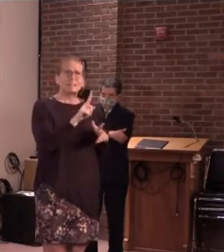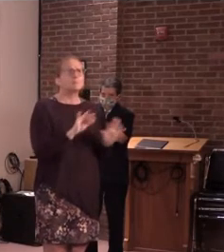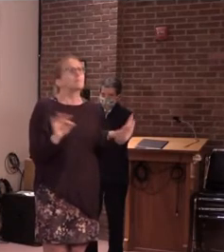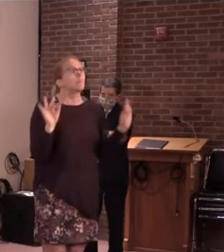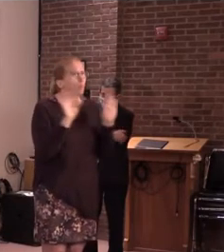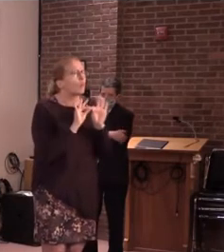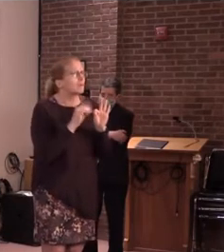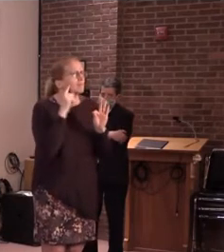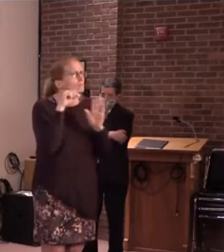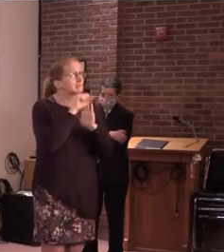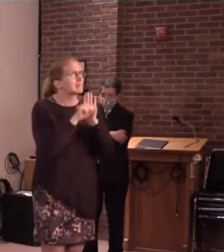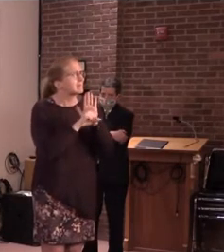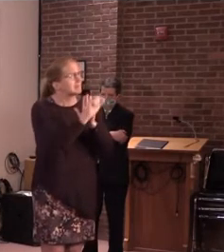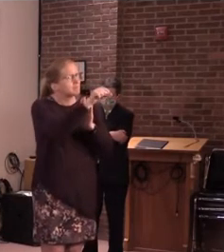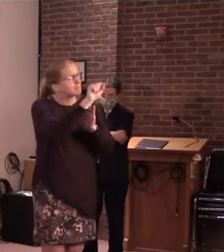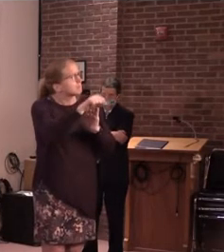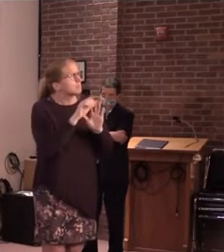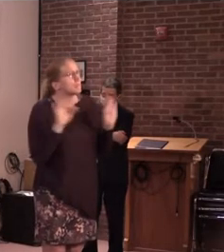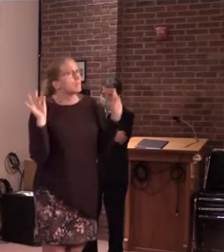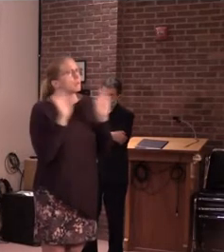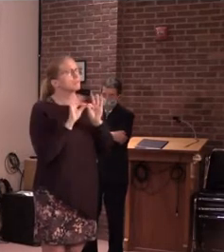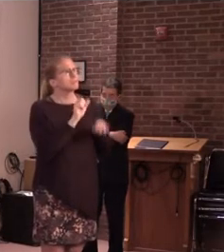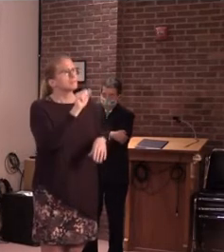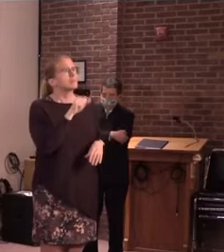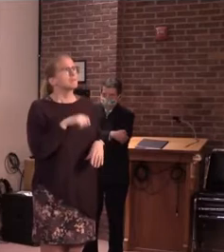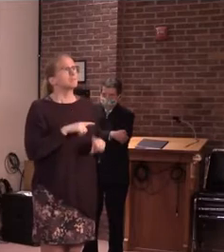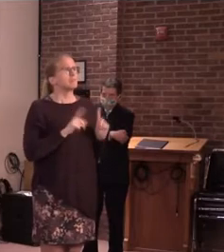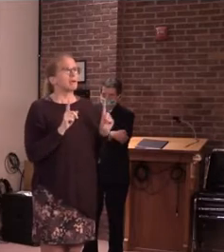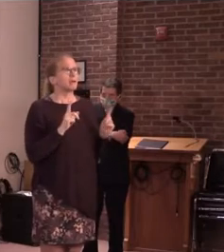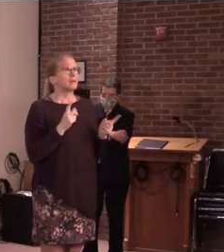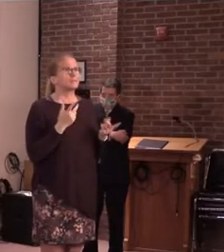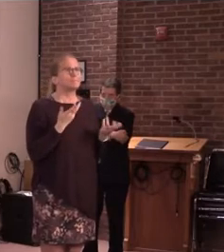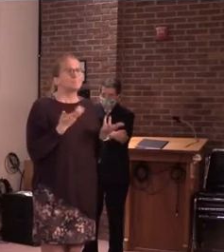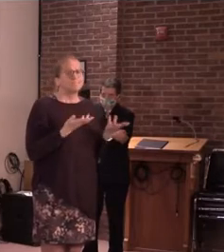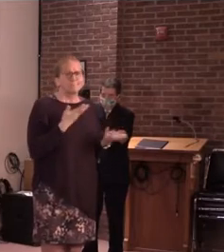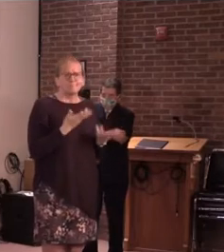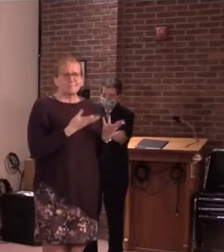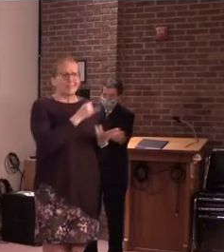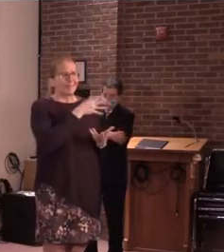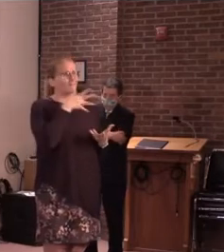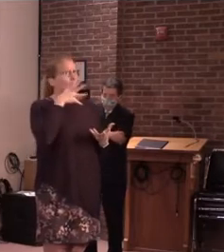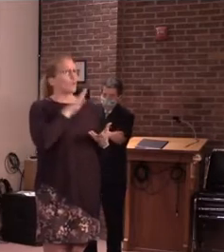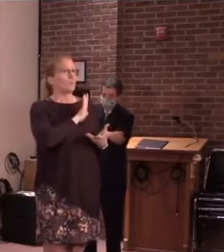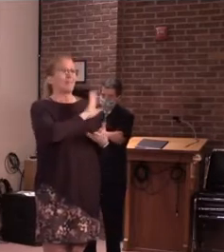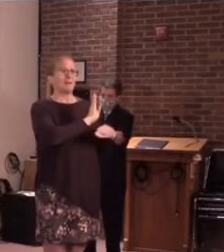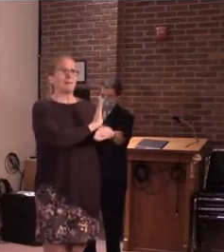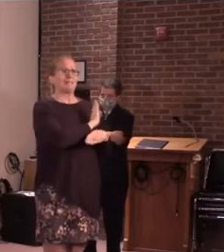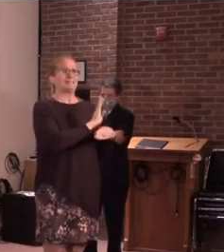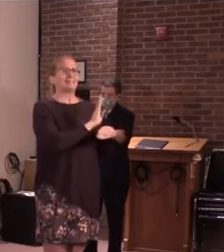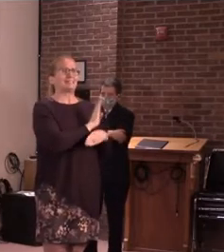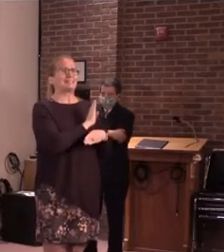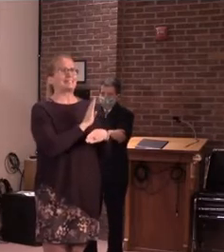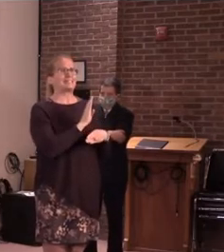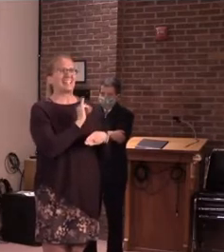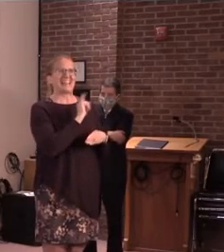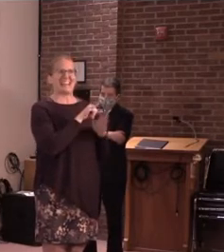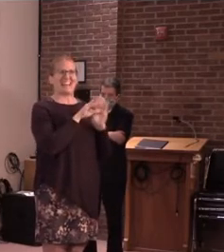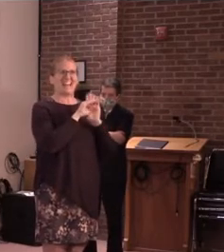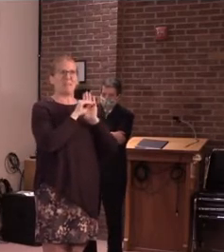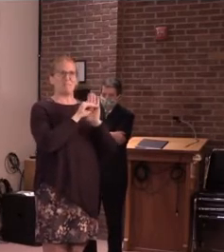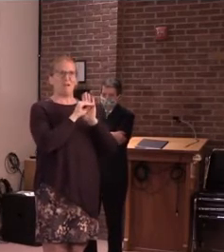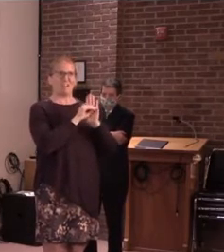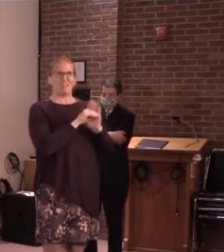but is a model of an economic model that is pretty obviously